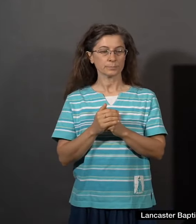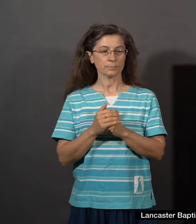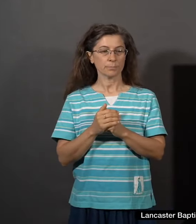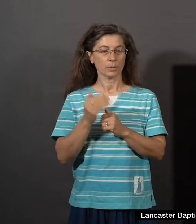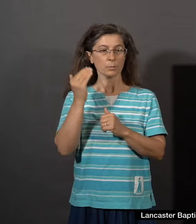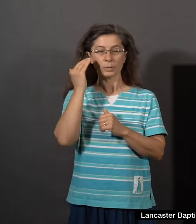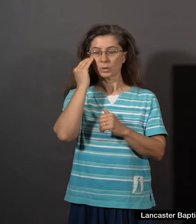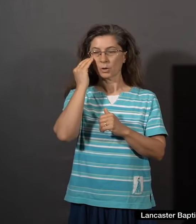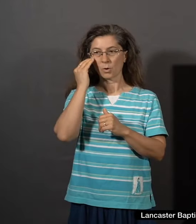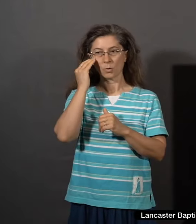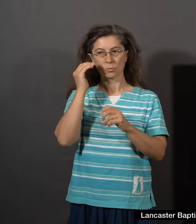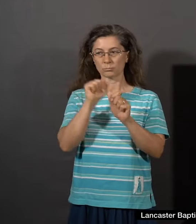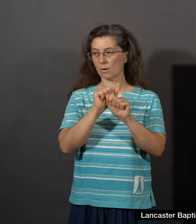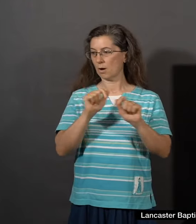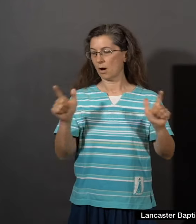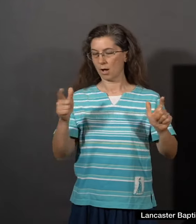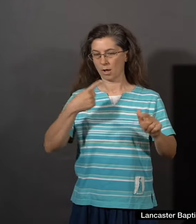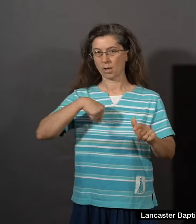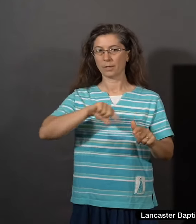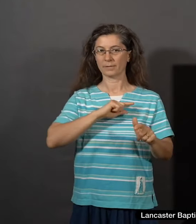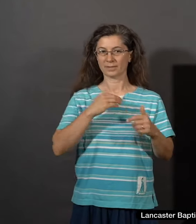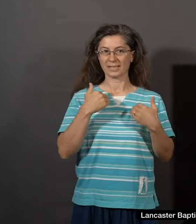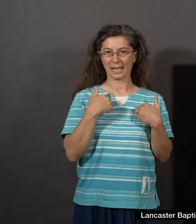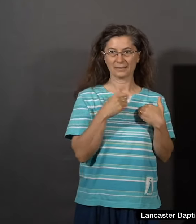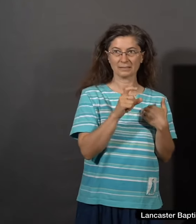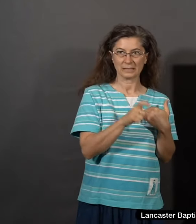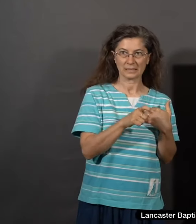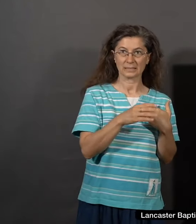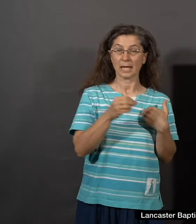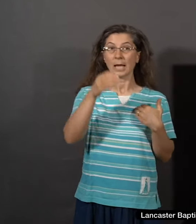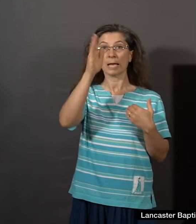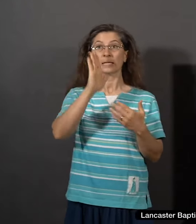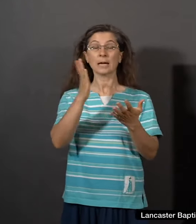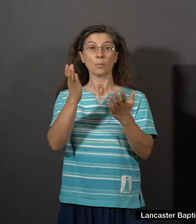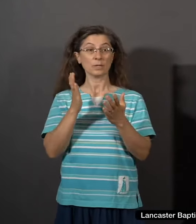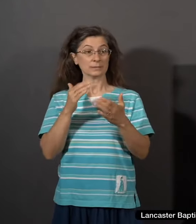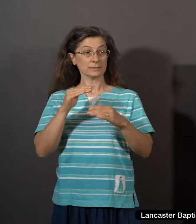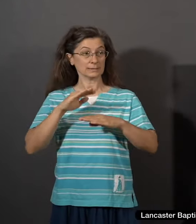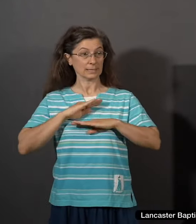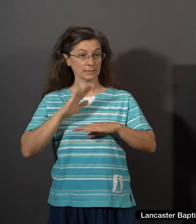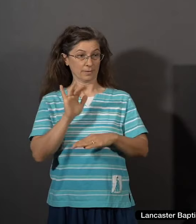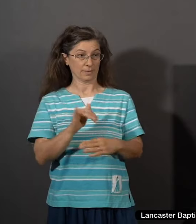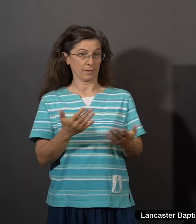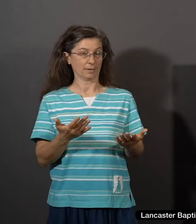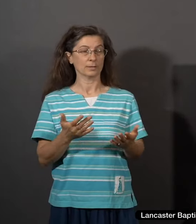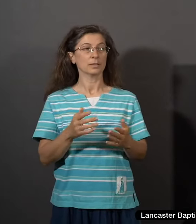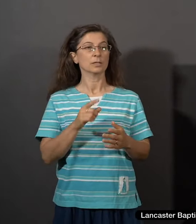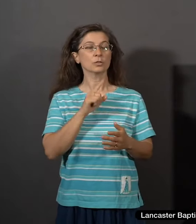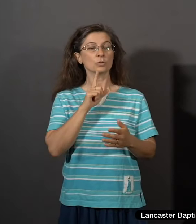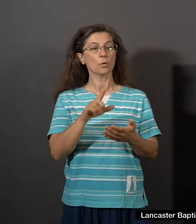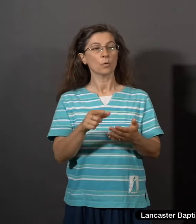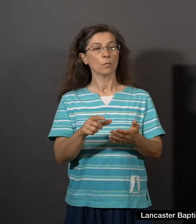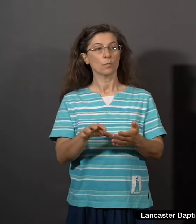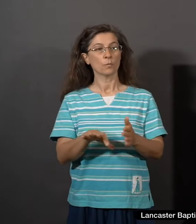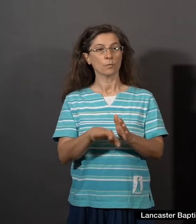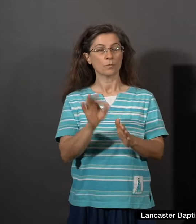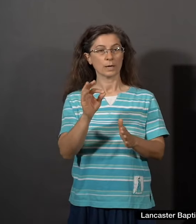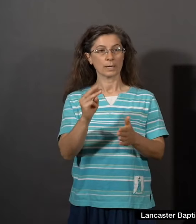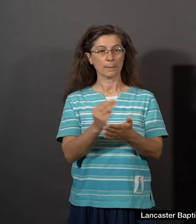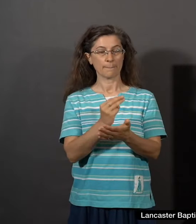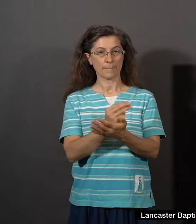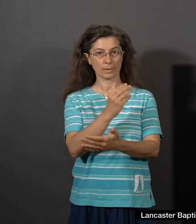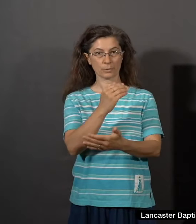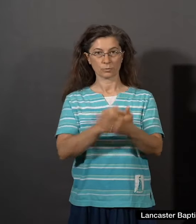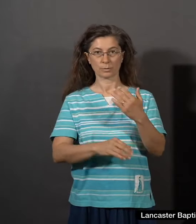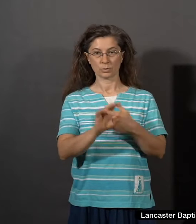needs and all of us have a god that wants to meet those needs and so i want you to turn if you would to matthew chapter 17